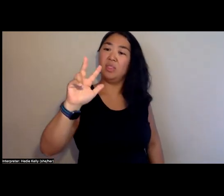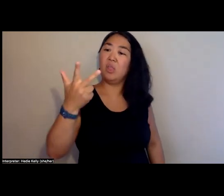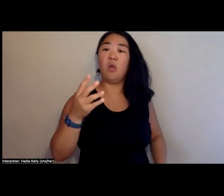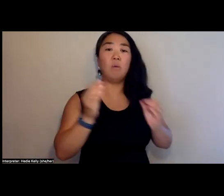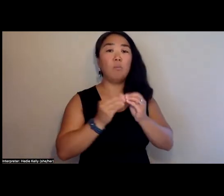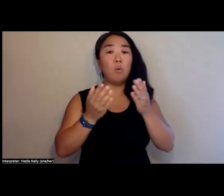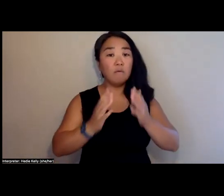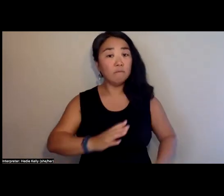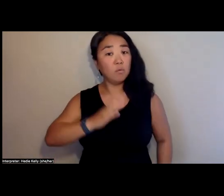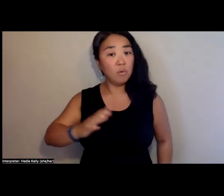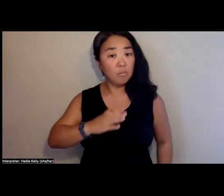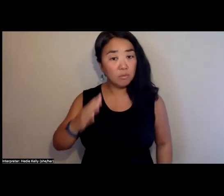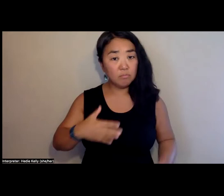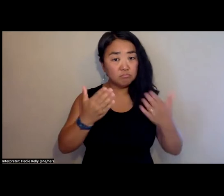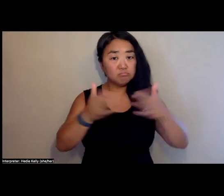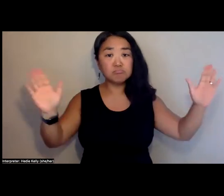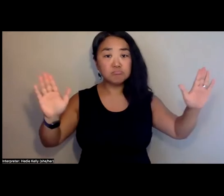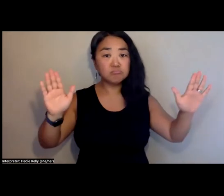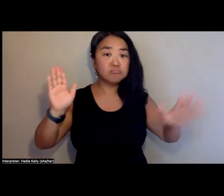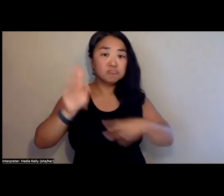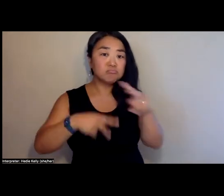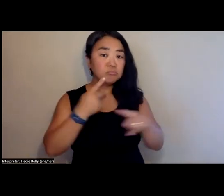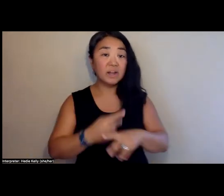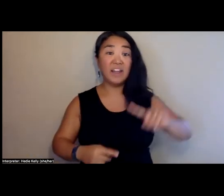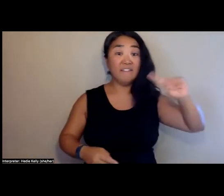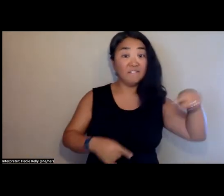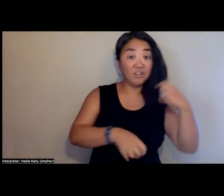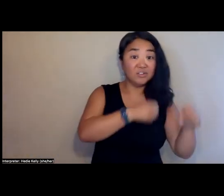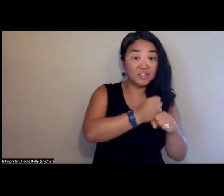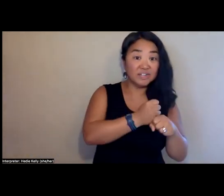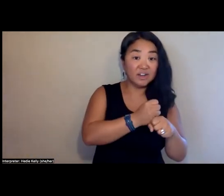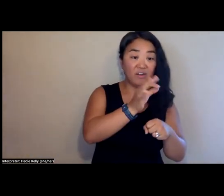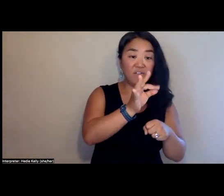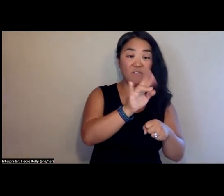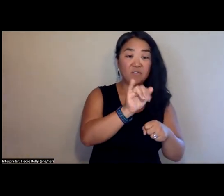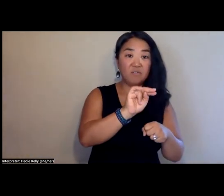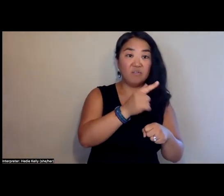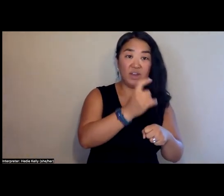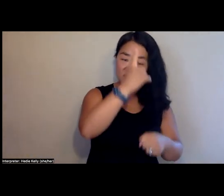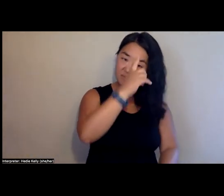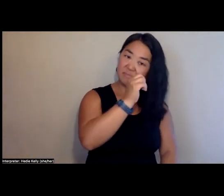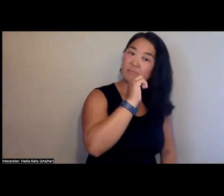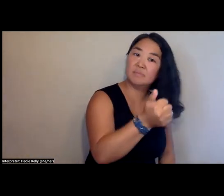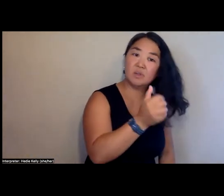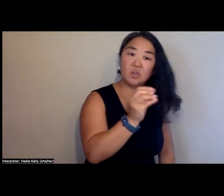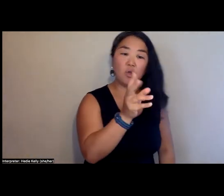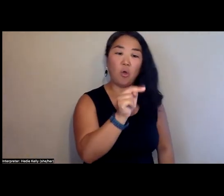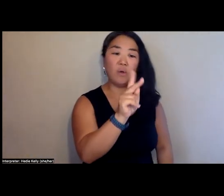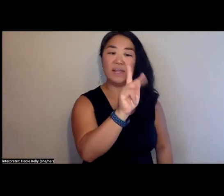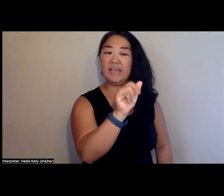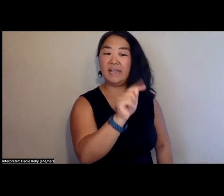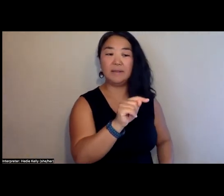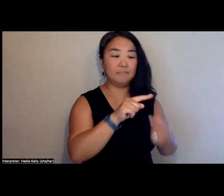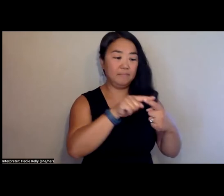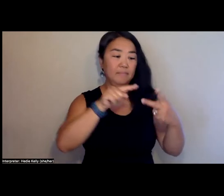iteration. And so the first year was of the fringe was do it on your own in your own kits. The second year